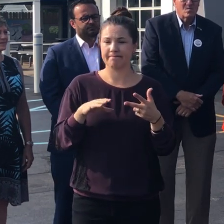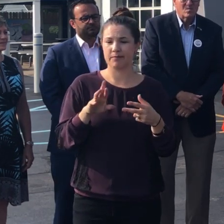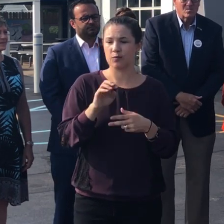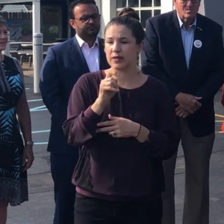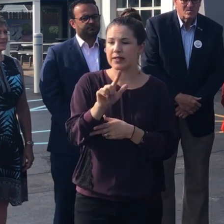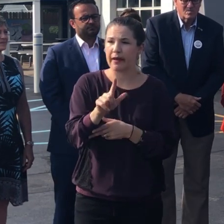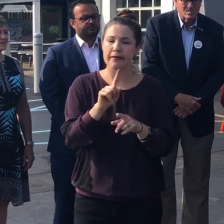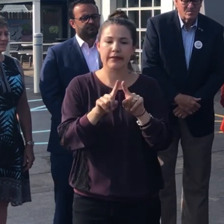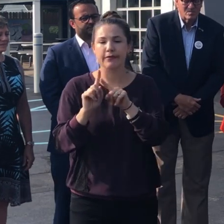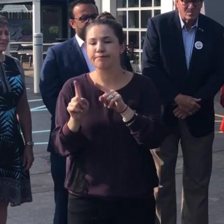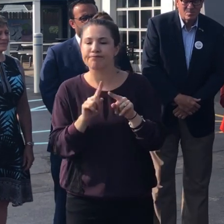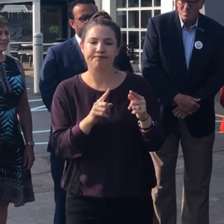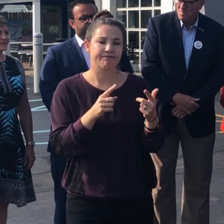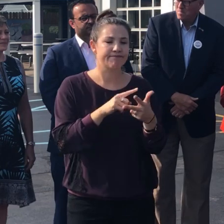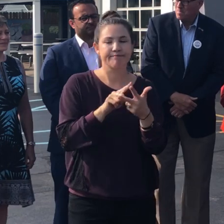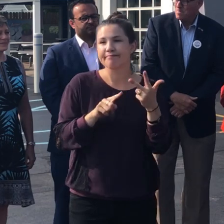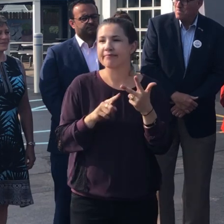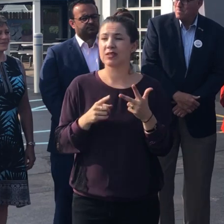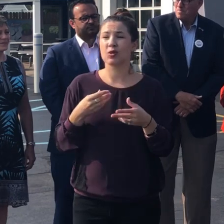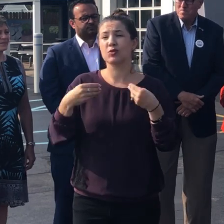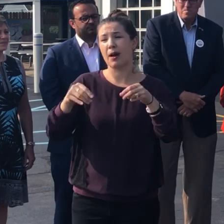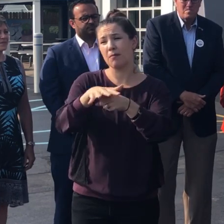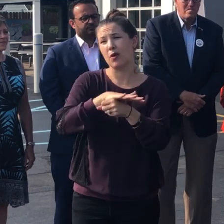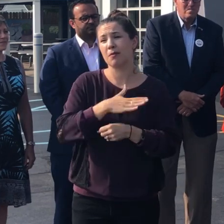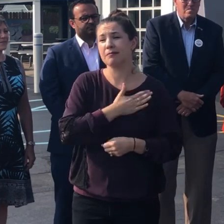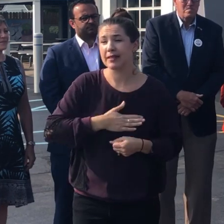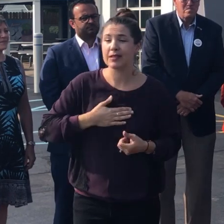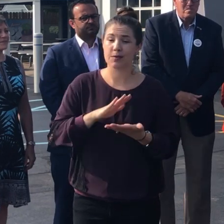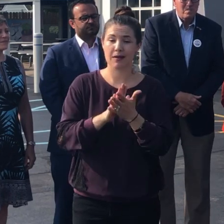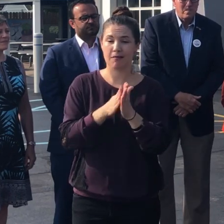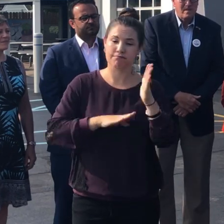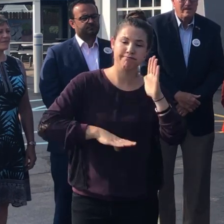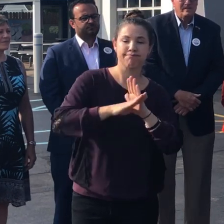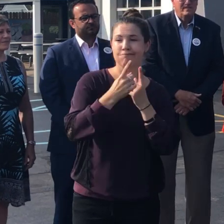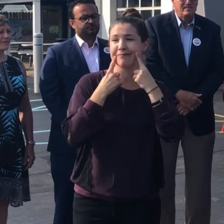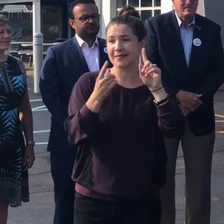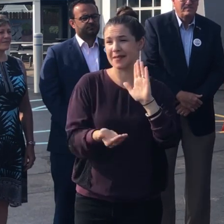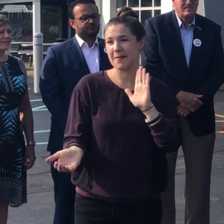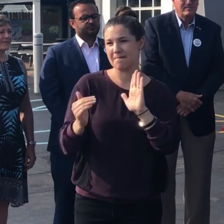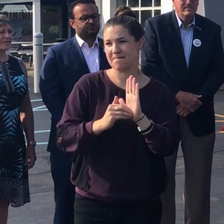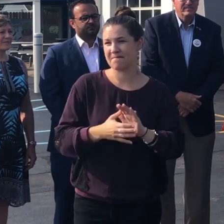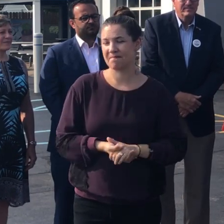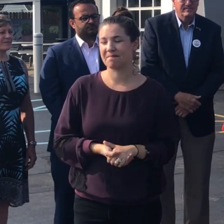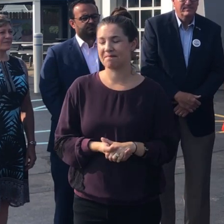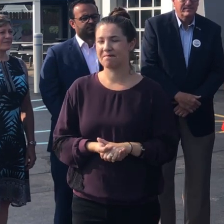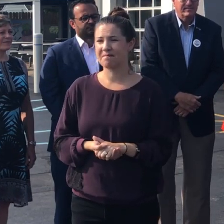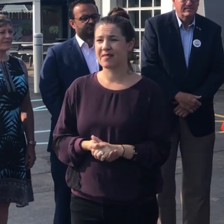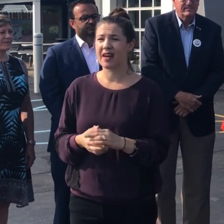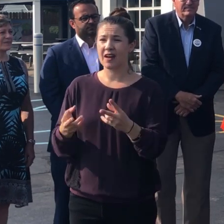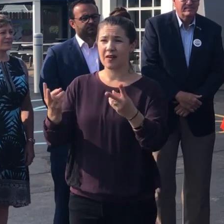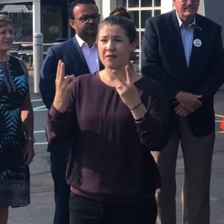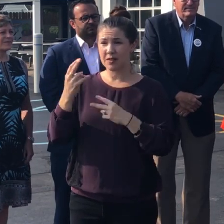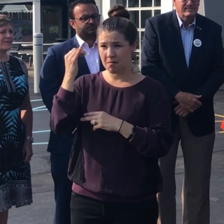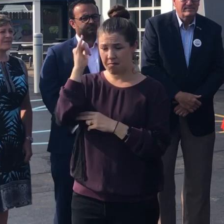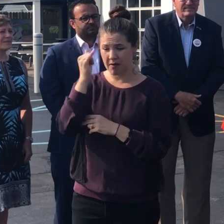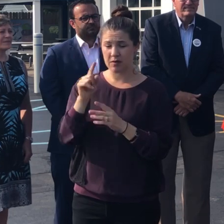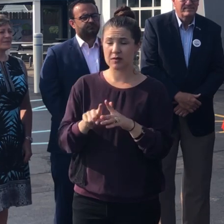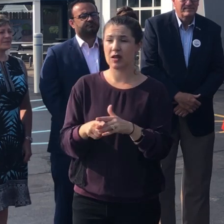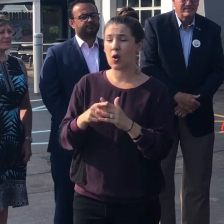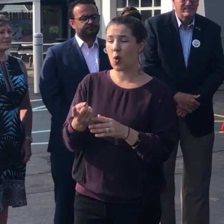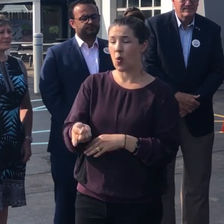let's get back to our comeback. On behalf of Erie County, Visit Buffalo is deploying a $1